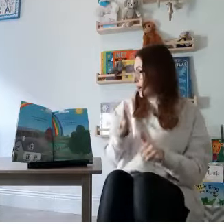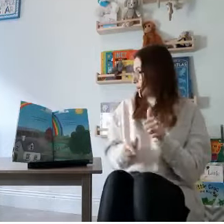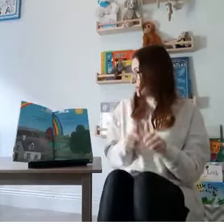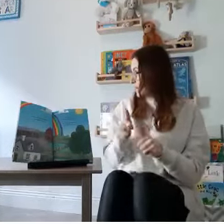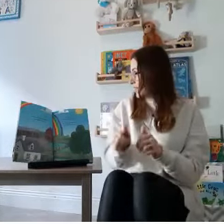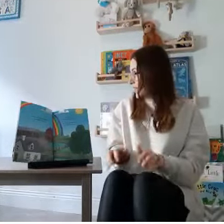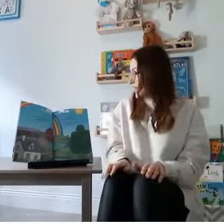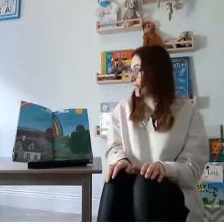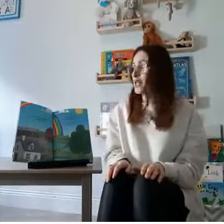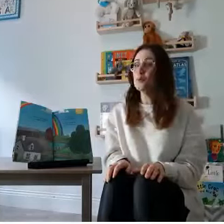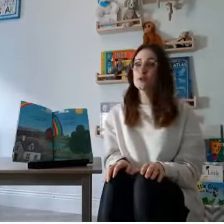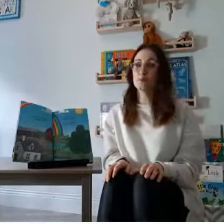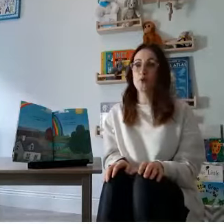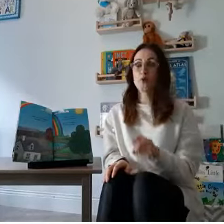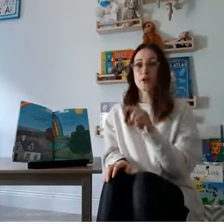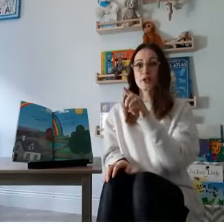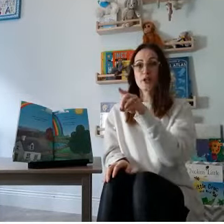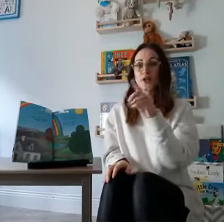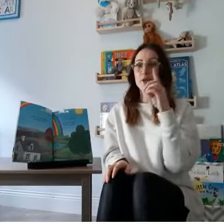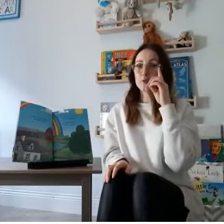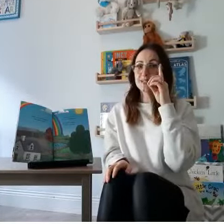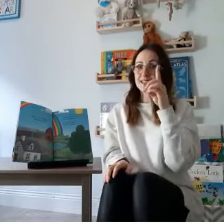farm, he was born, you see.